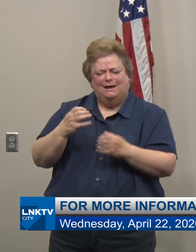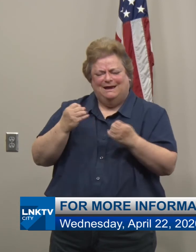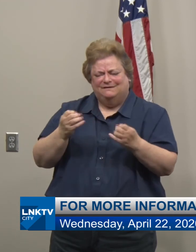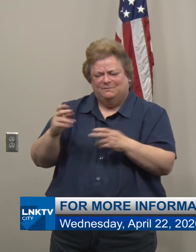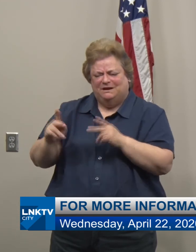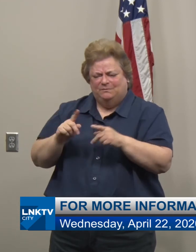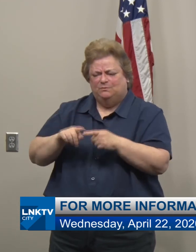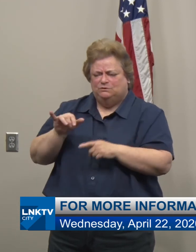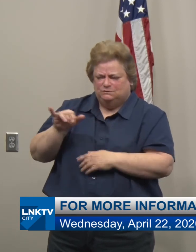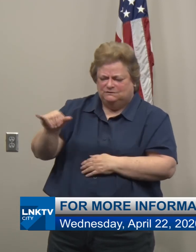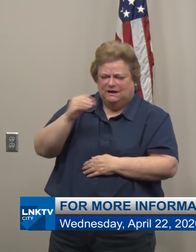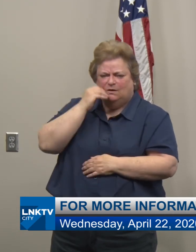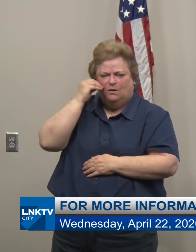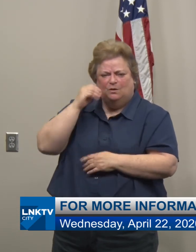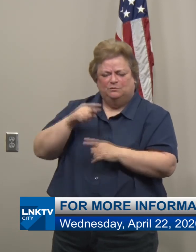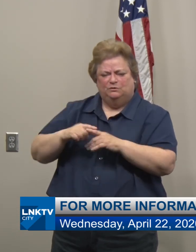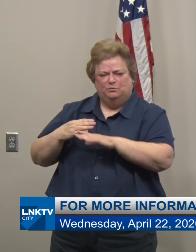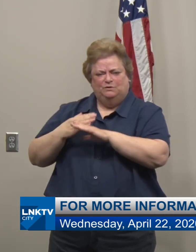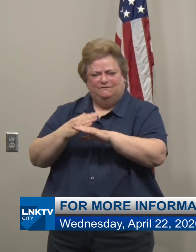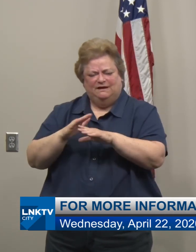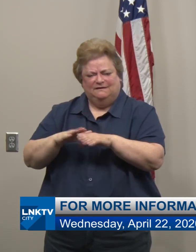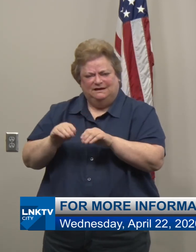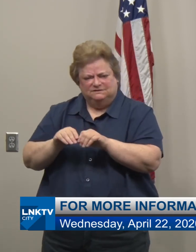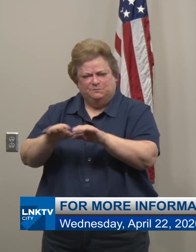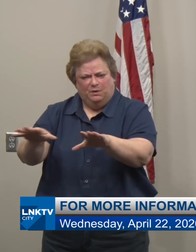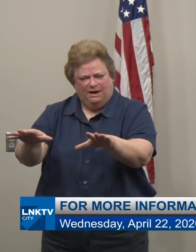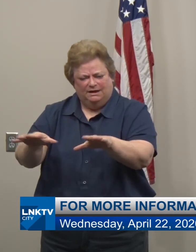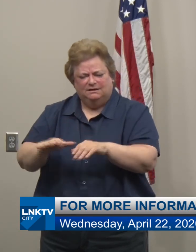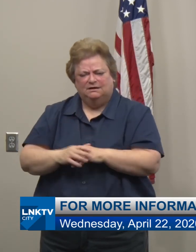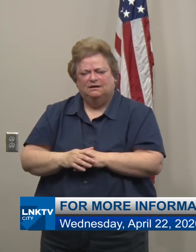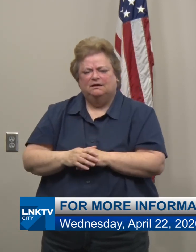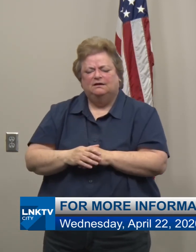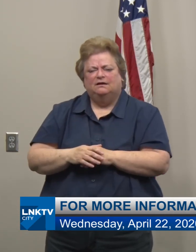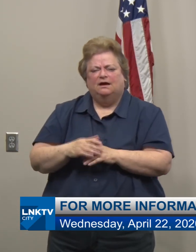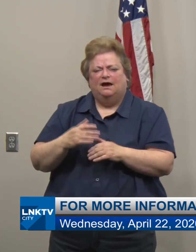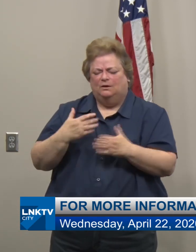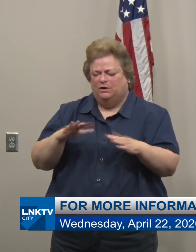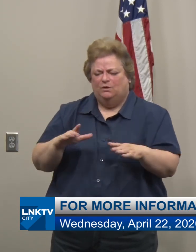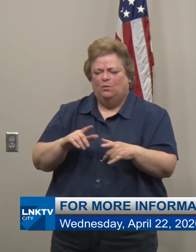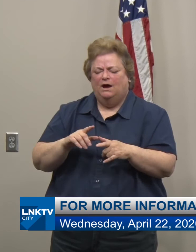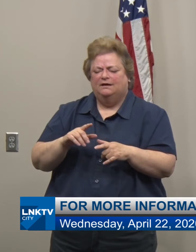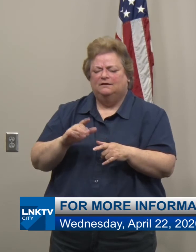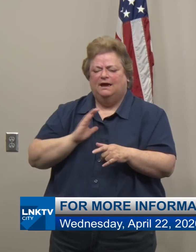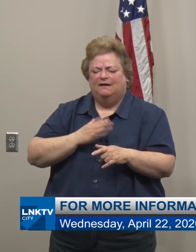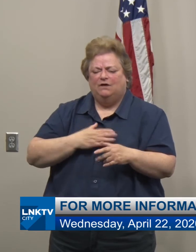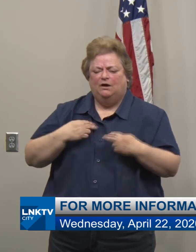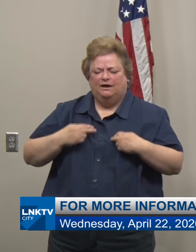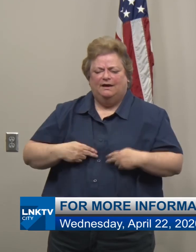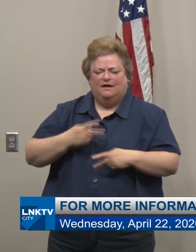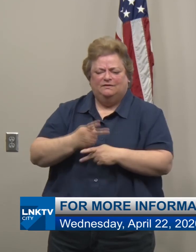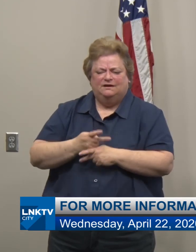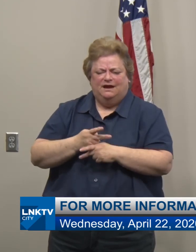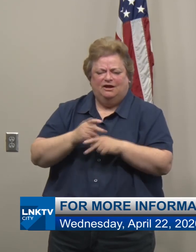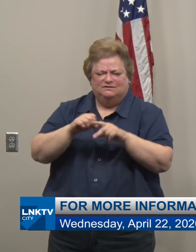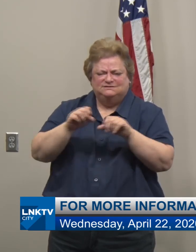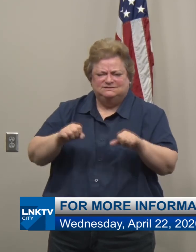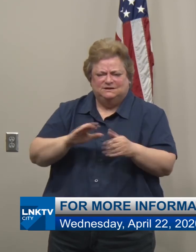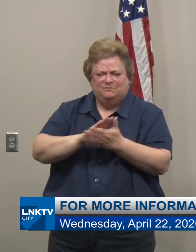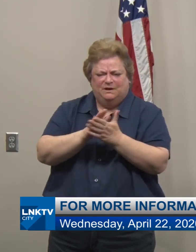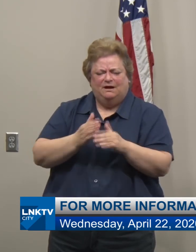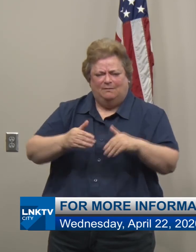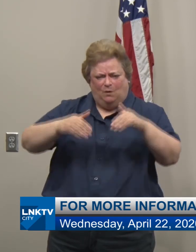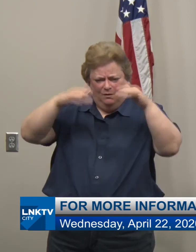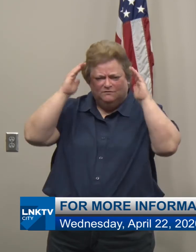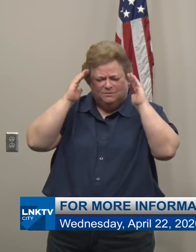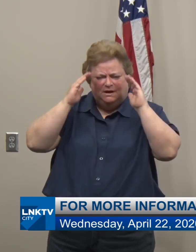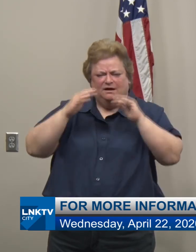the spread of COVID-19 and to help prevent our healthcare system from becoming overburdened. And so when we thought about that from an